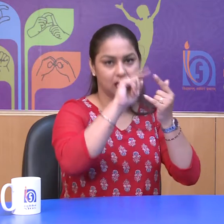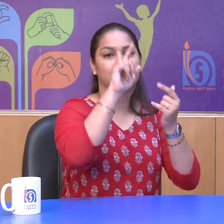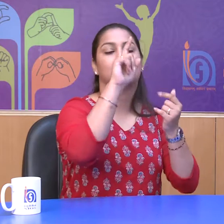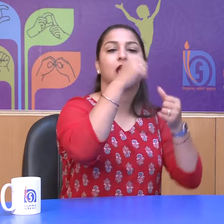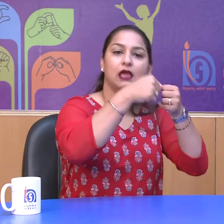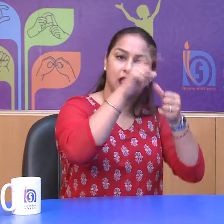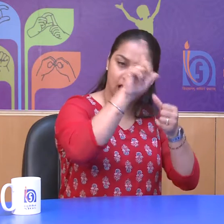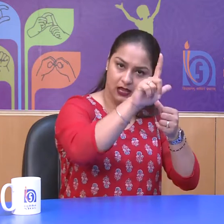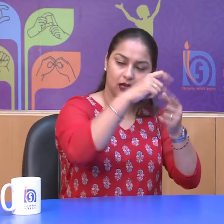Sialkot,